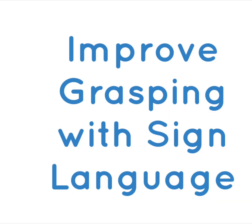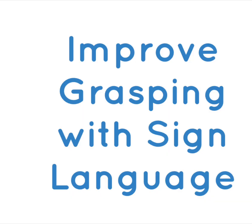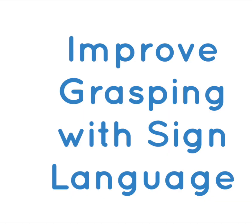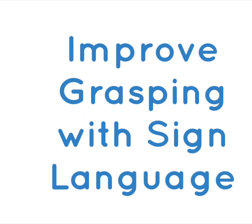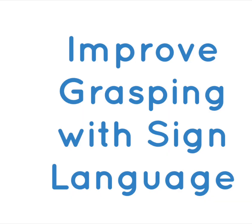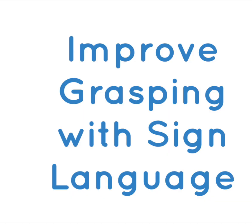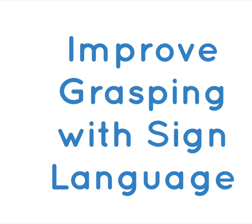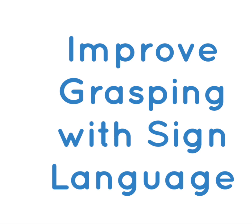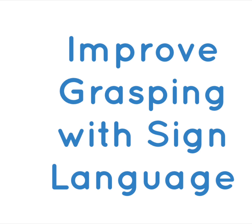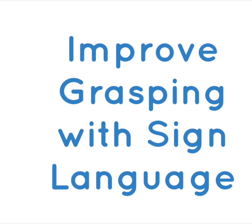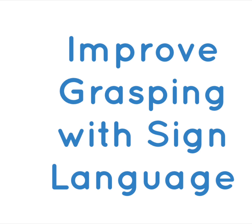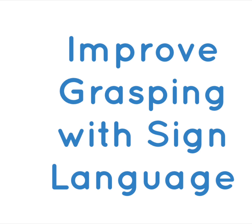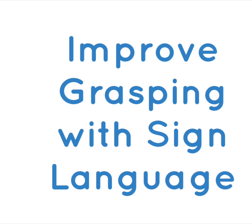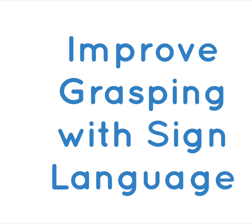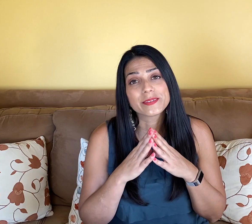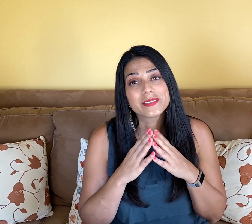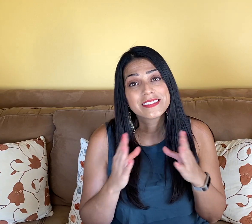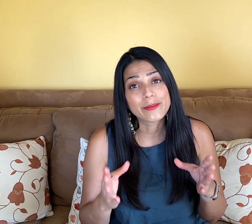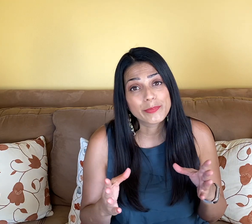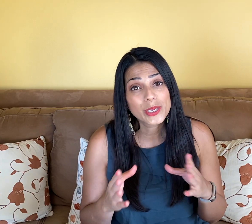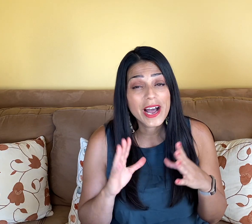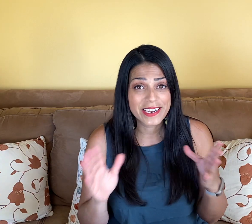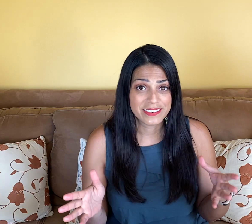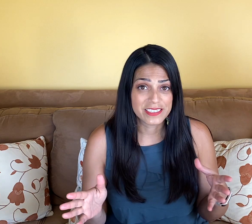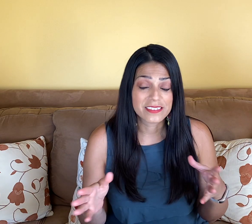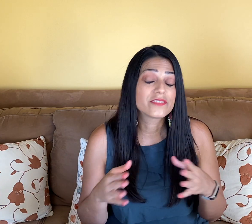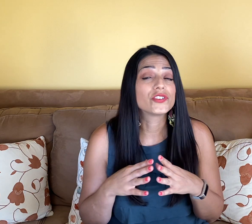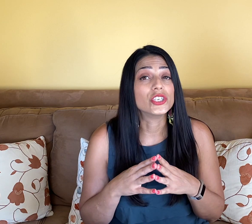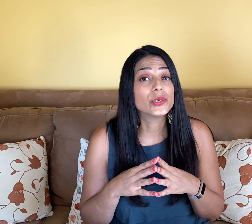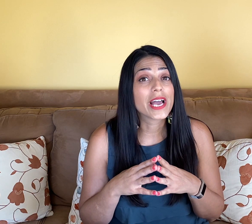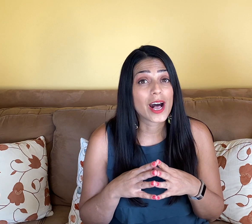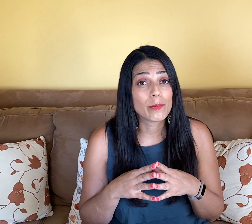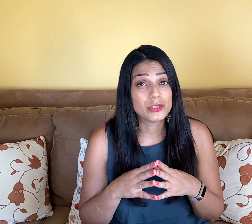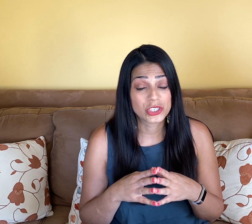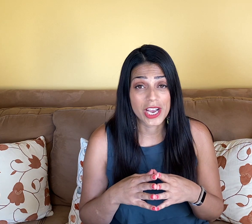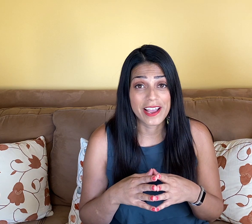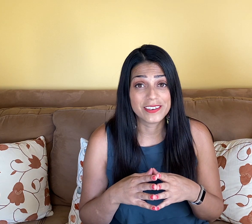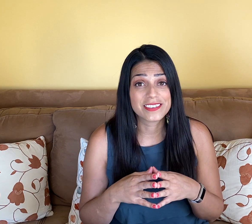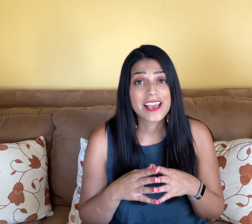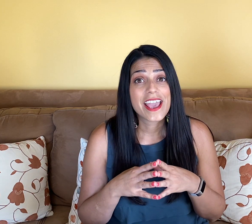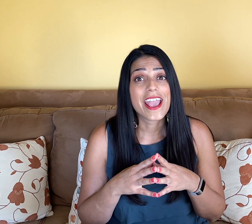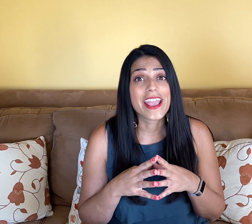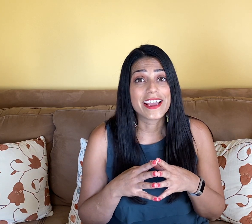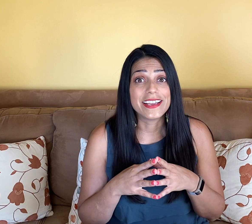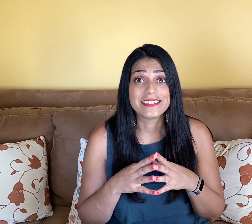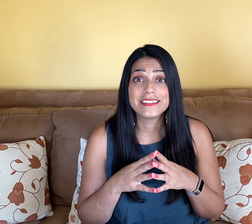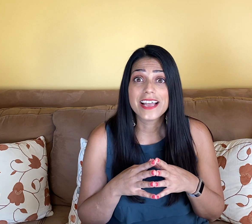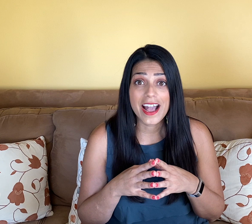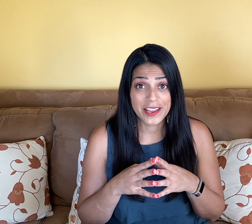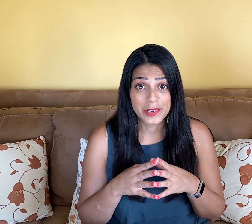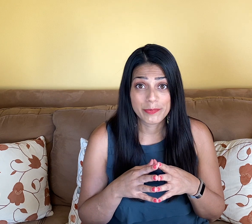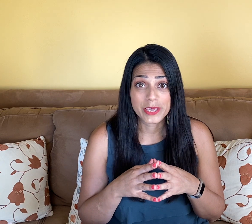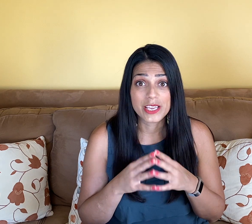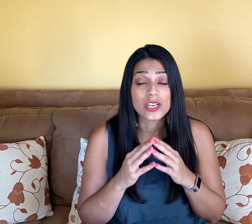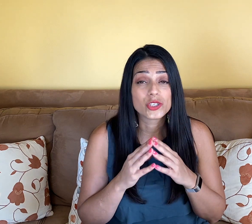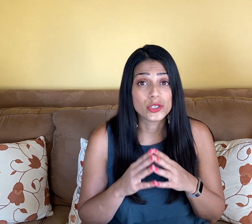to know that I'm going to be using some simple ideas for you to help your child. And it's not going to be